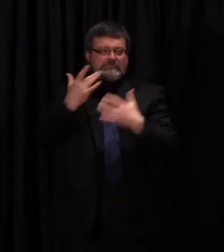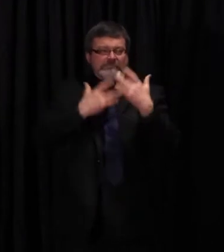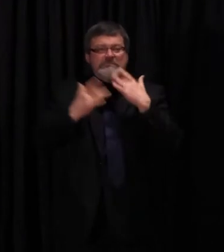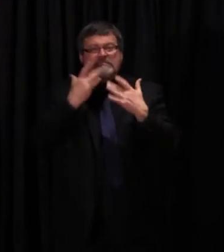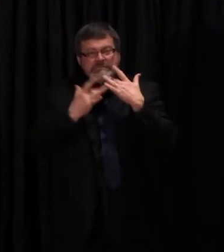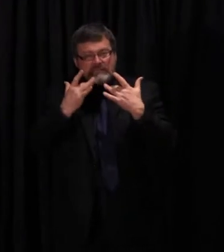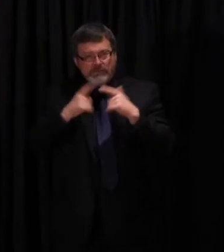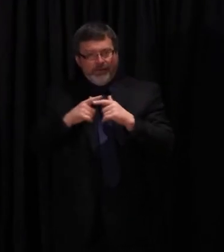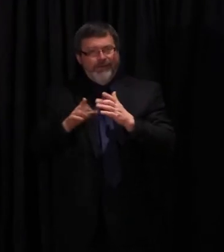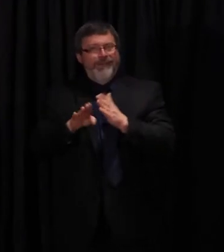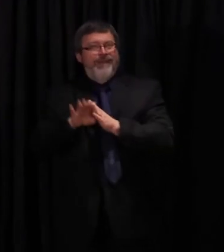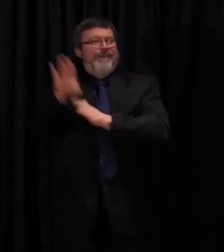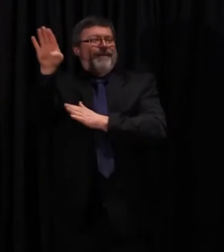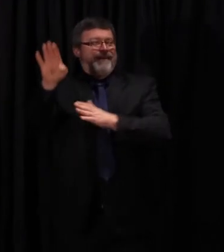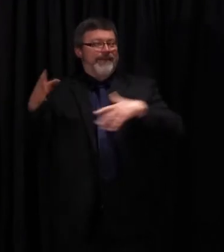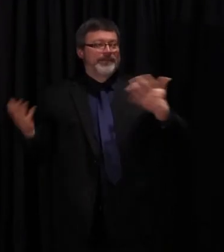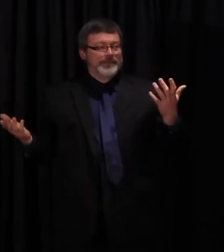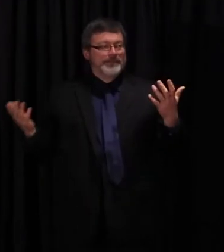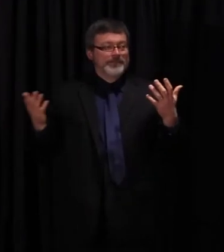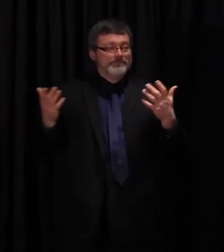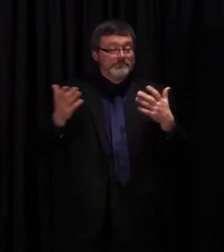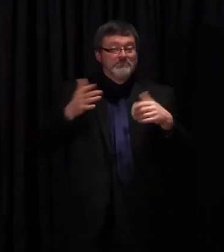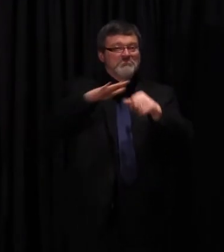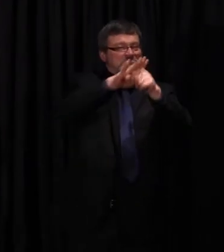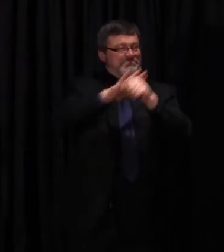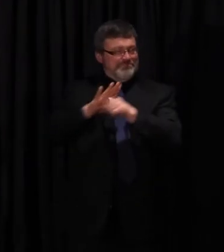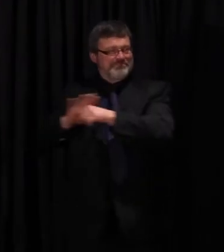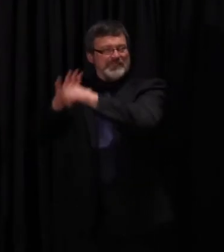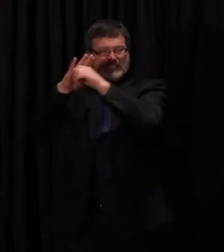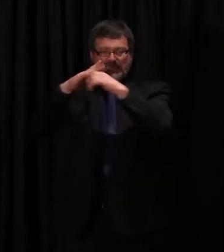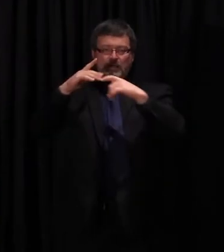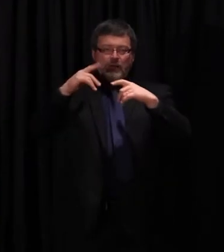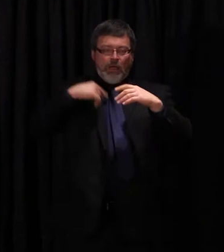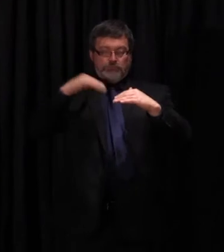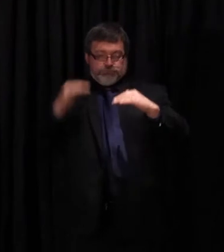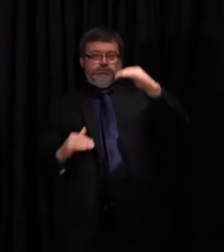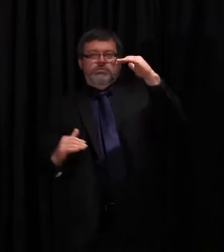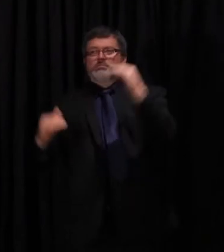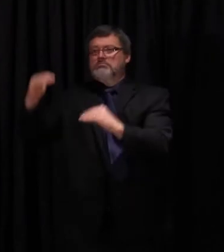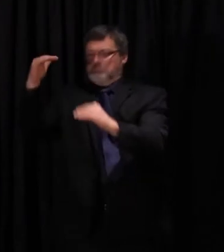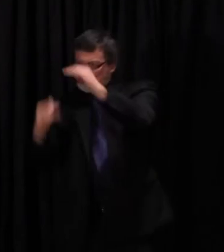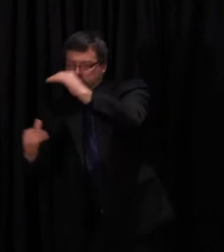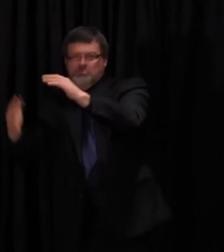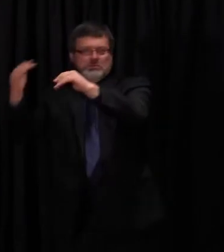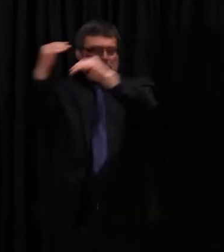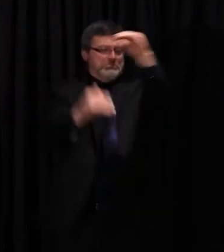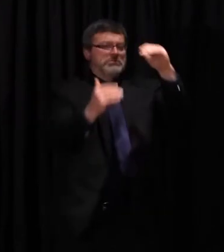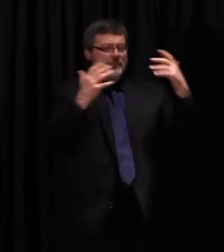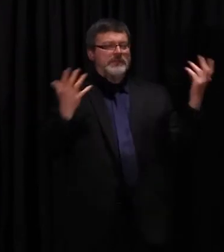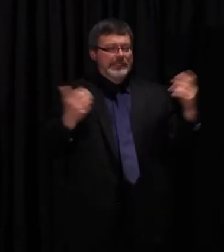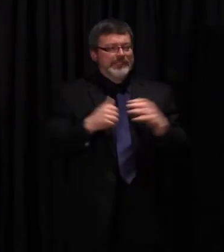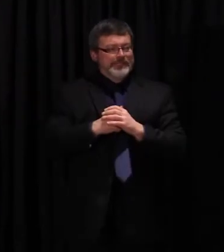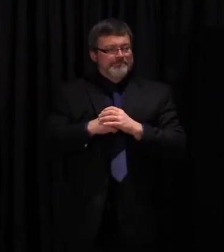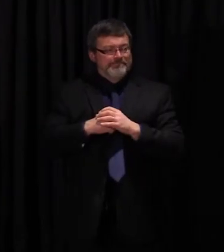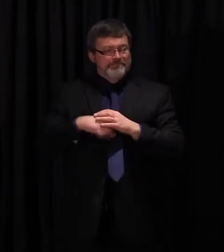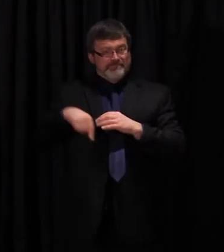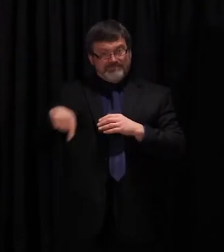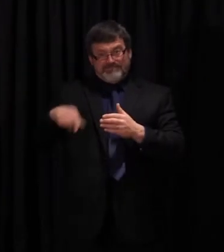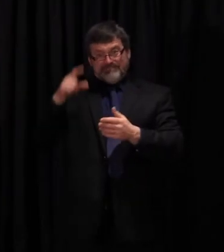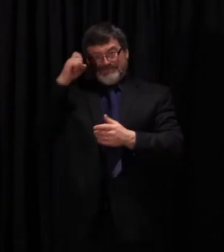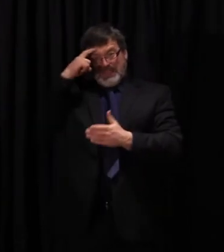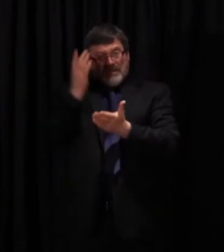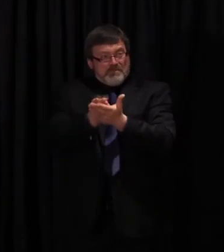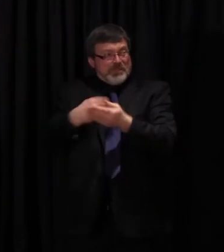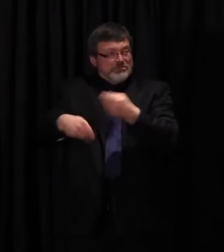the economic divide from region to region. And for years, state budgets and policies failed